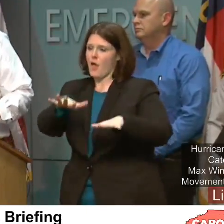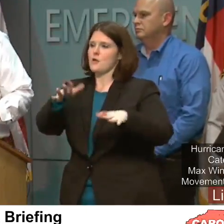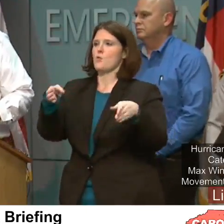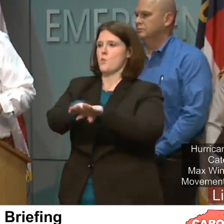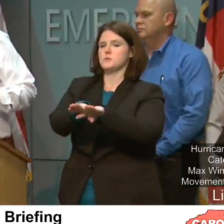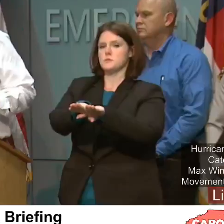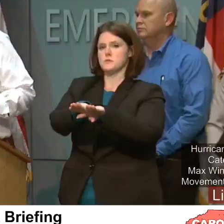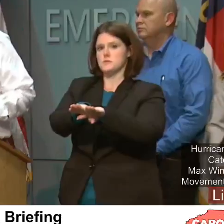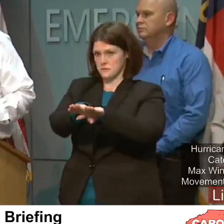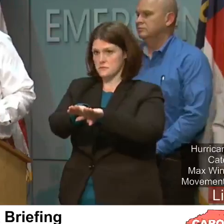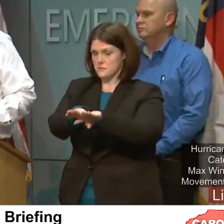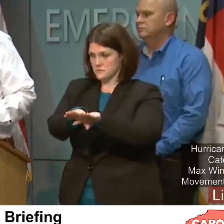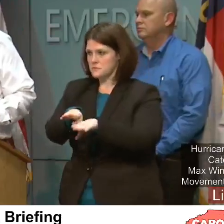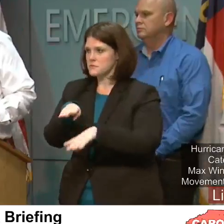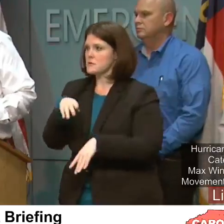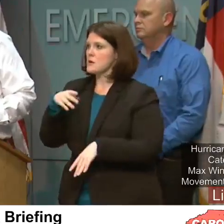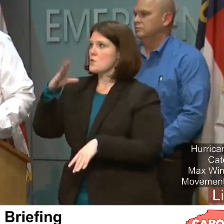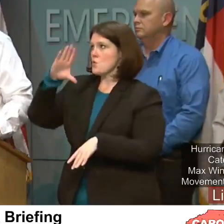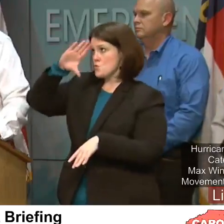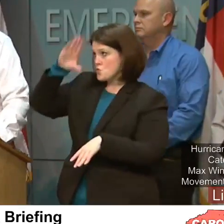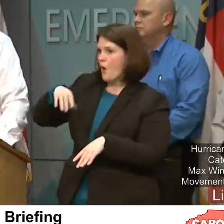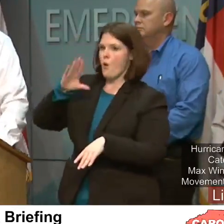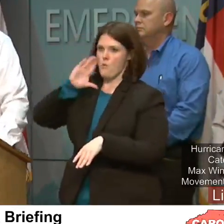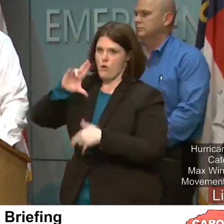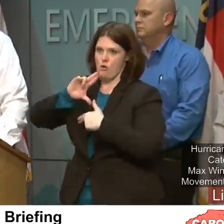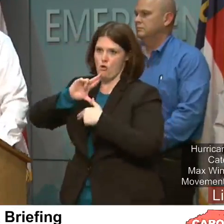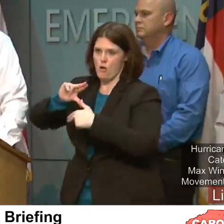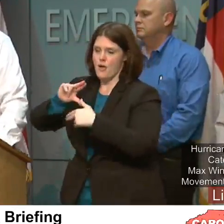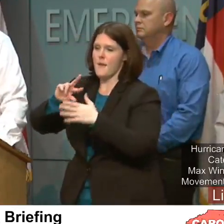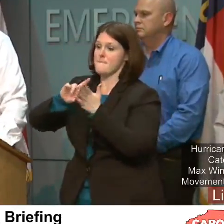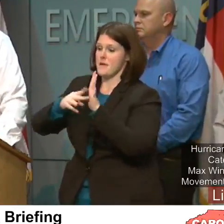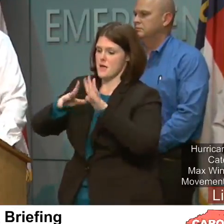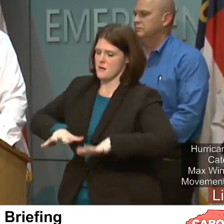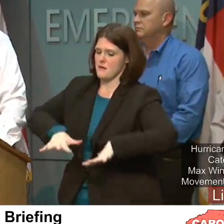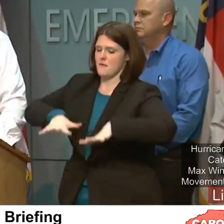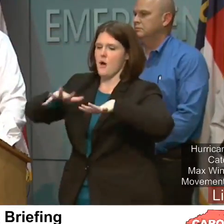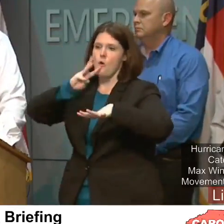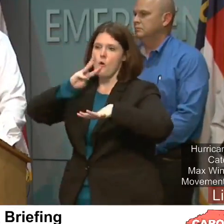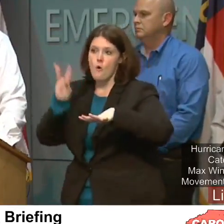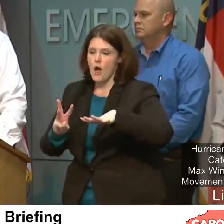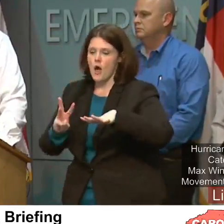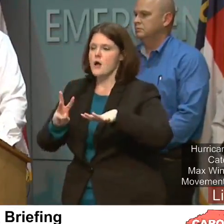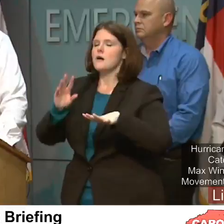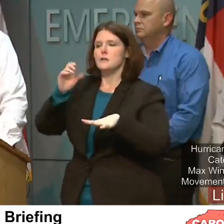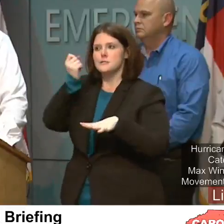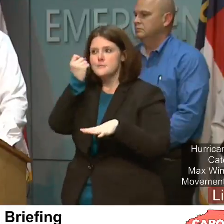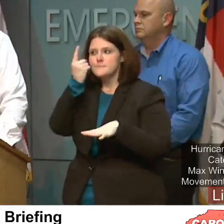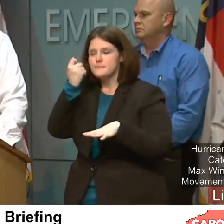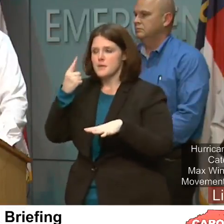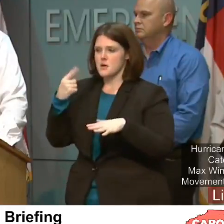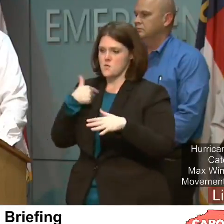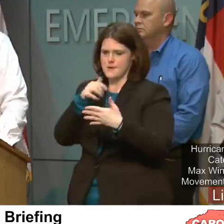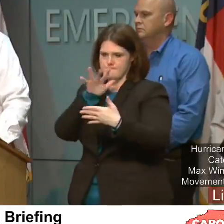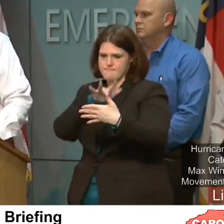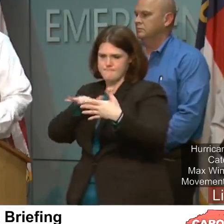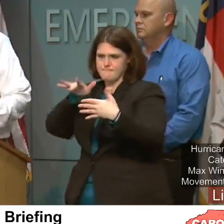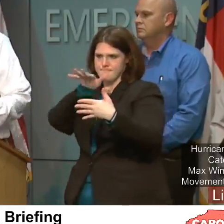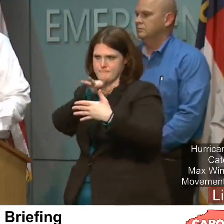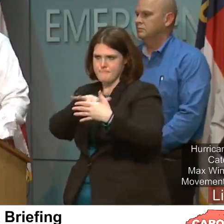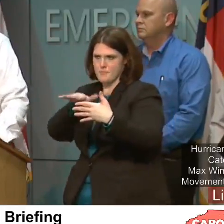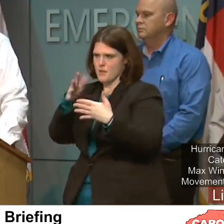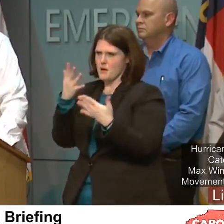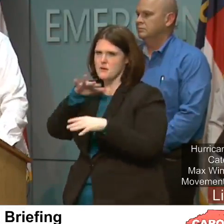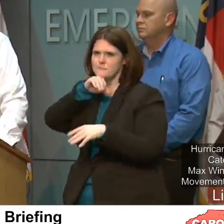get a tremendous amount of water like we're going to see out of this event, there are studies that have been done about what are